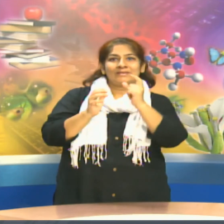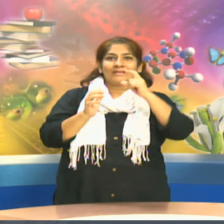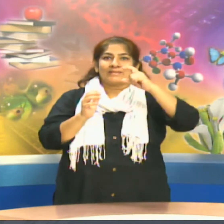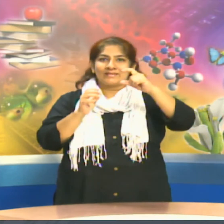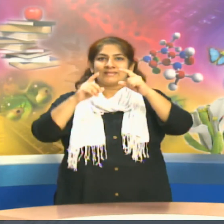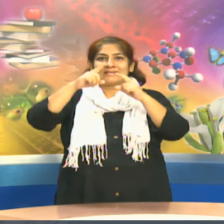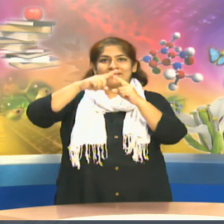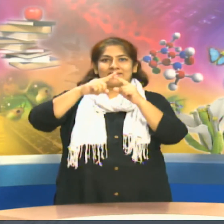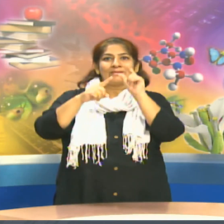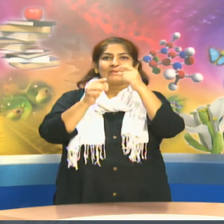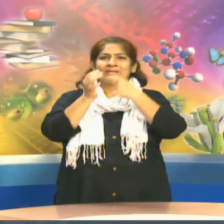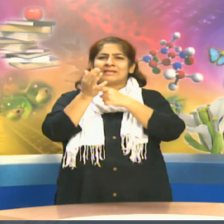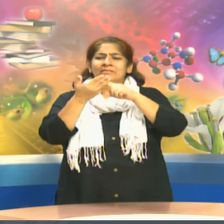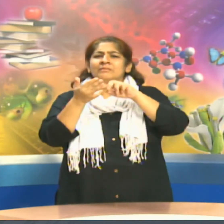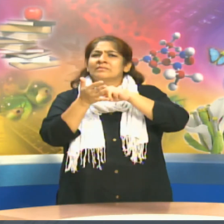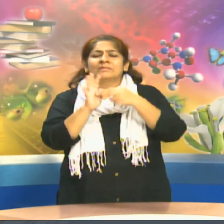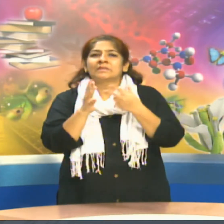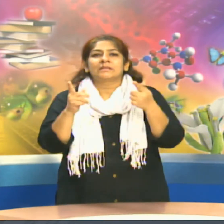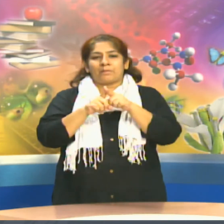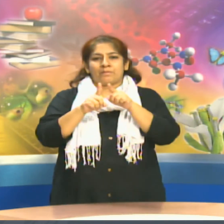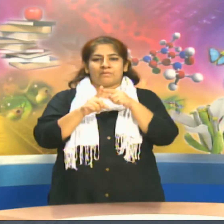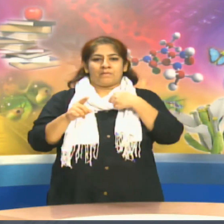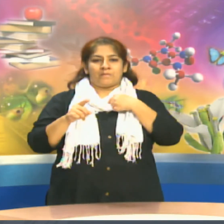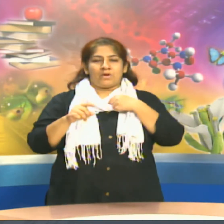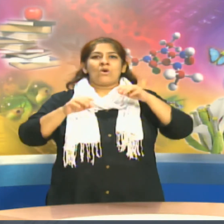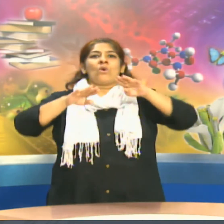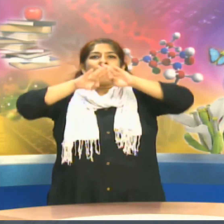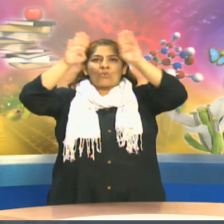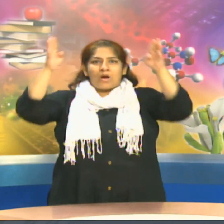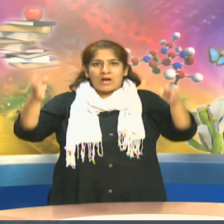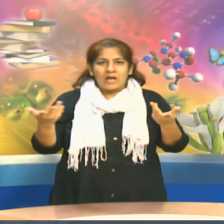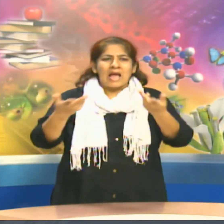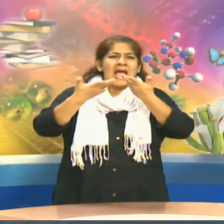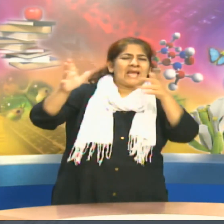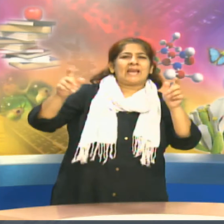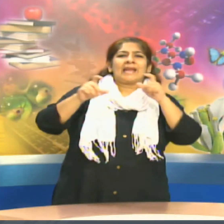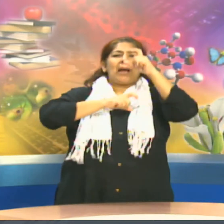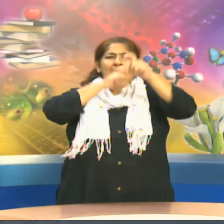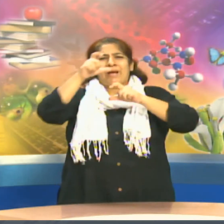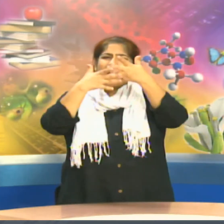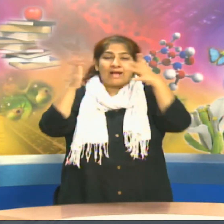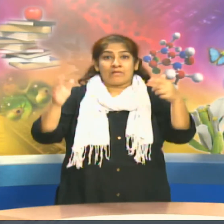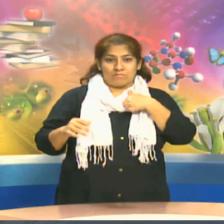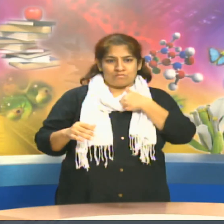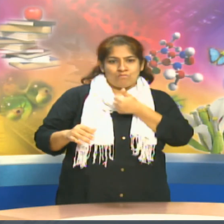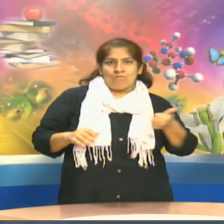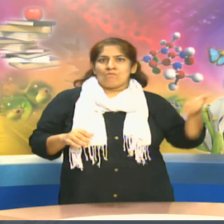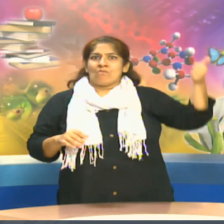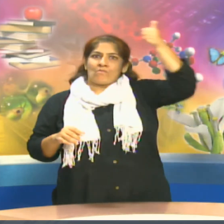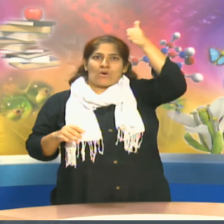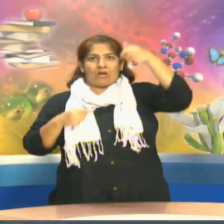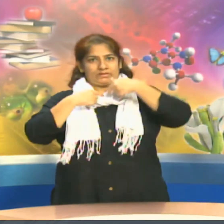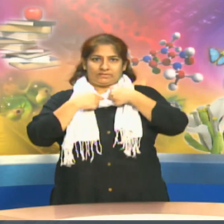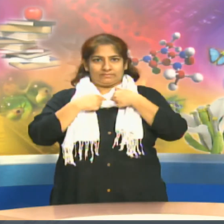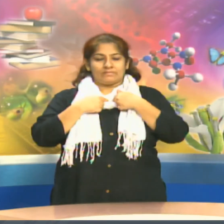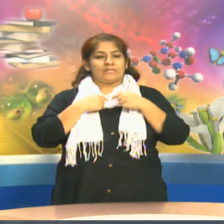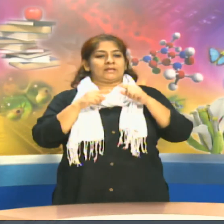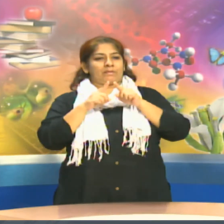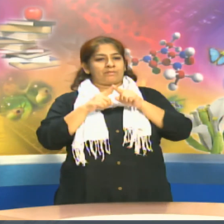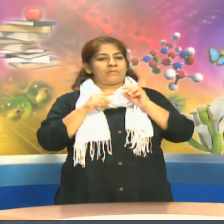3 pillars or 3 columns. This is about the functional structure. For example, I am